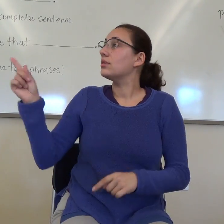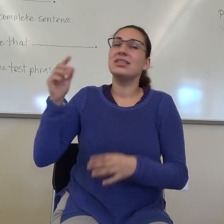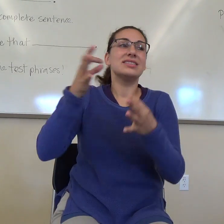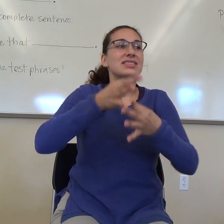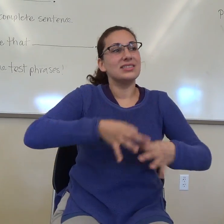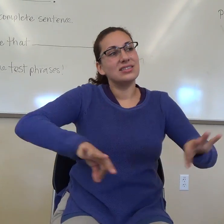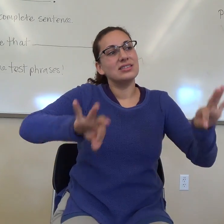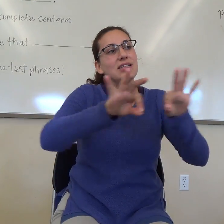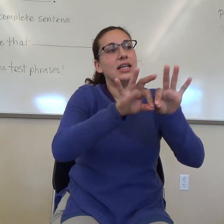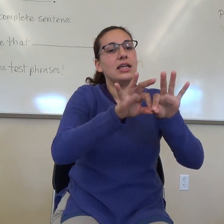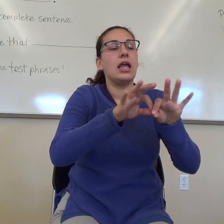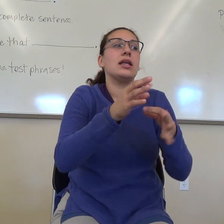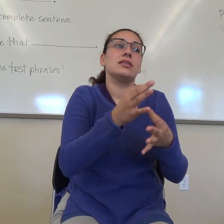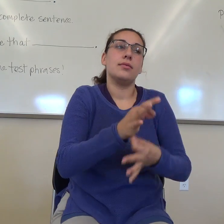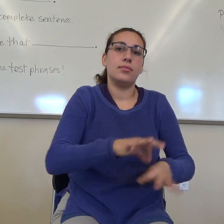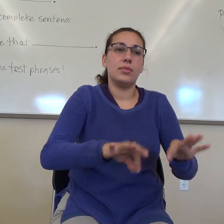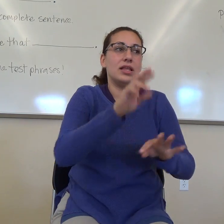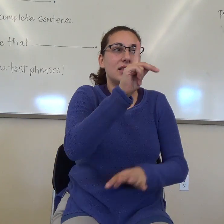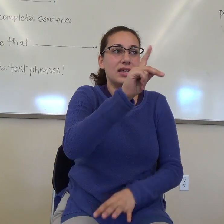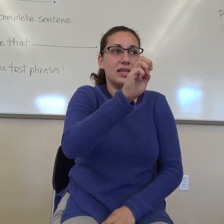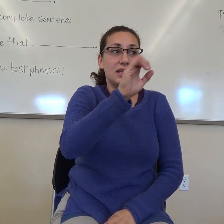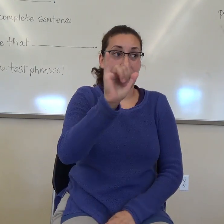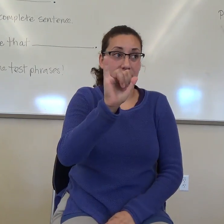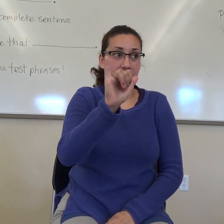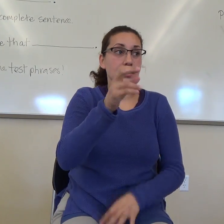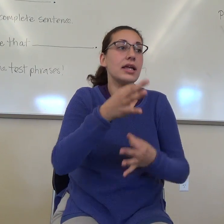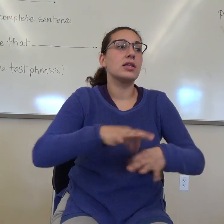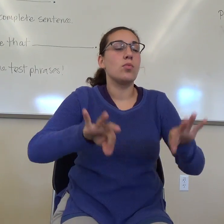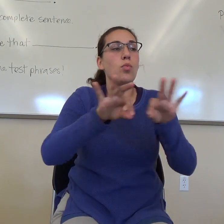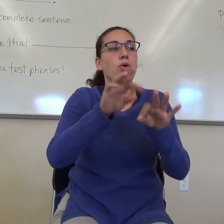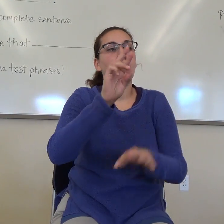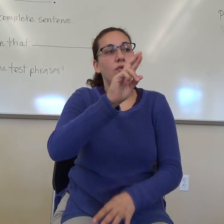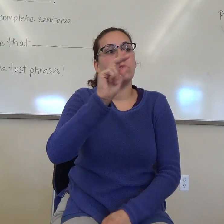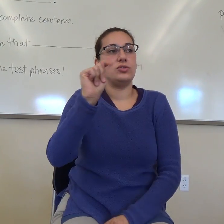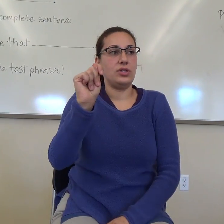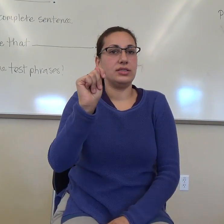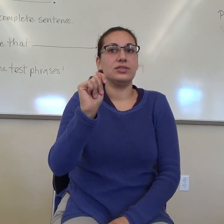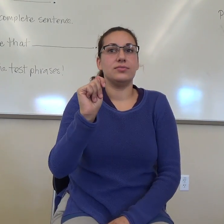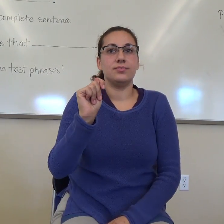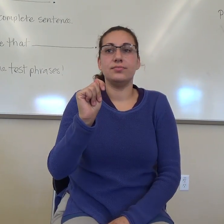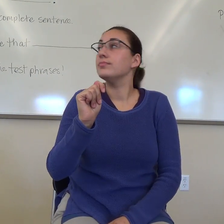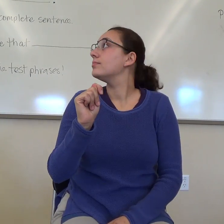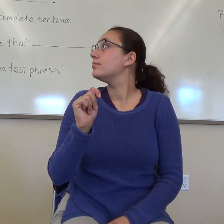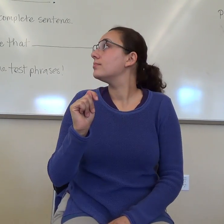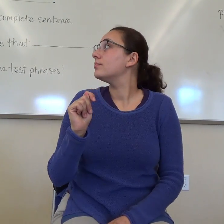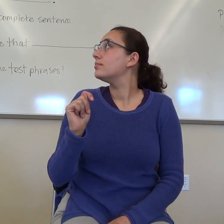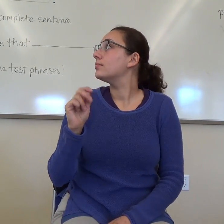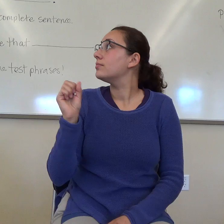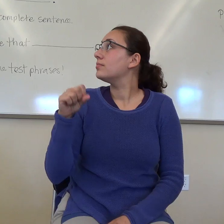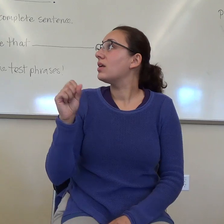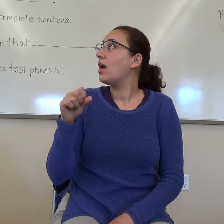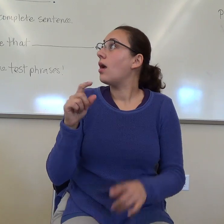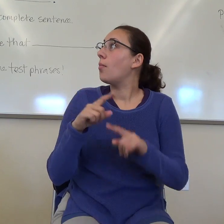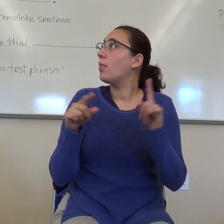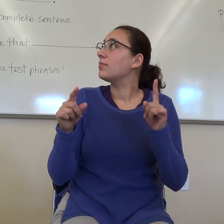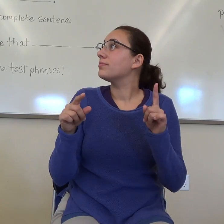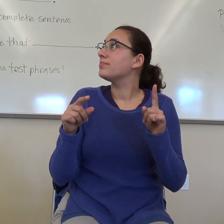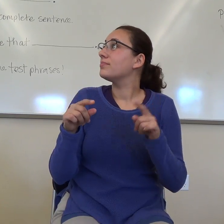key reversal transition. Okay, so this is a reversal transition, but it's not the one that turns